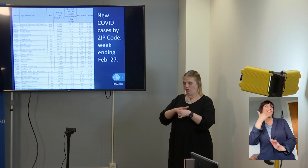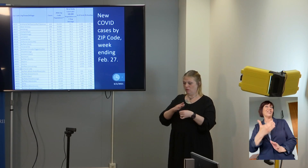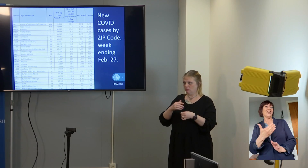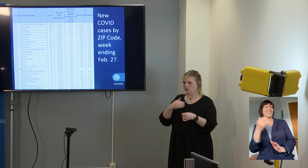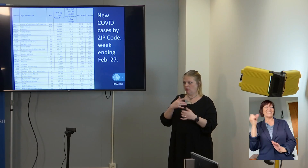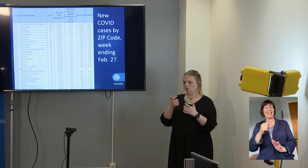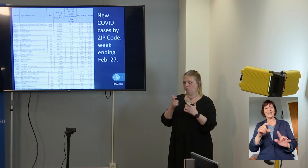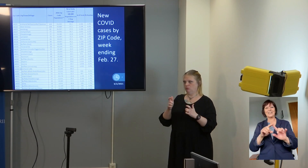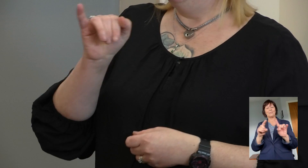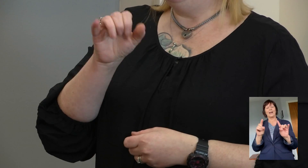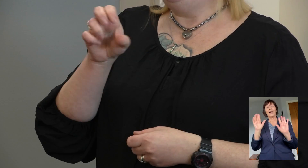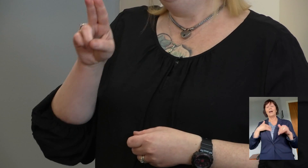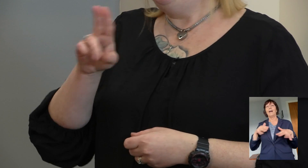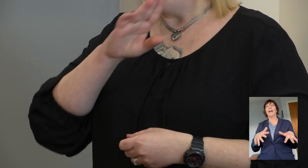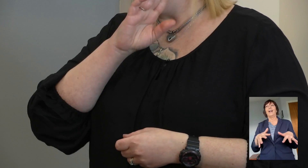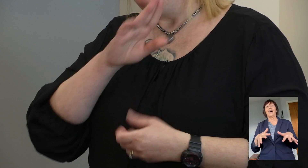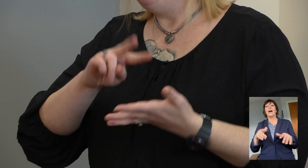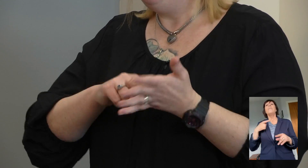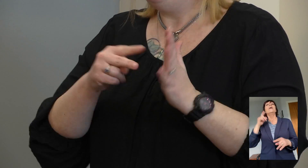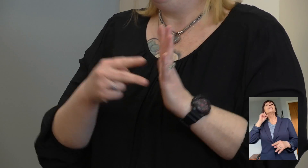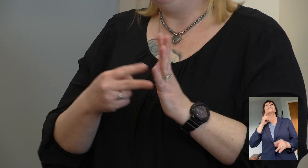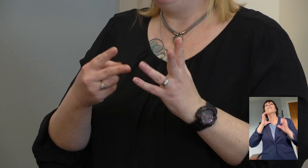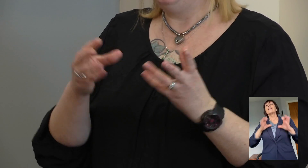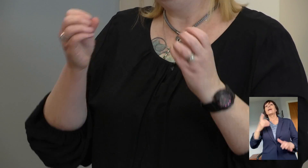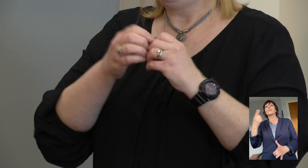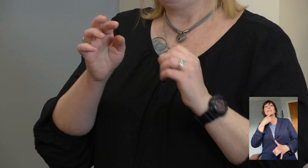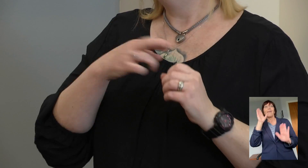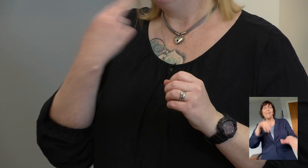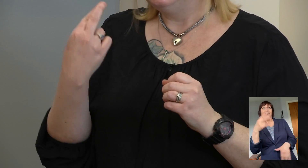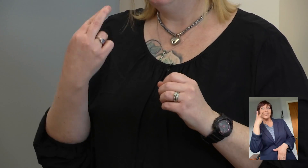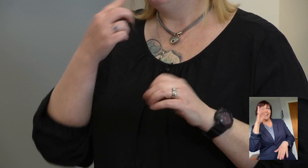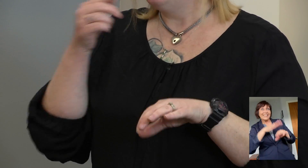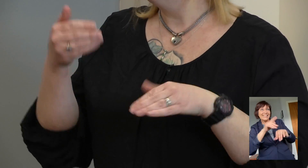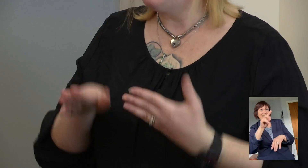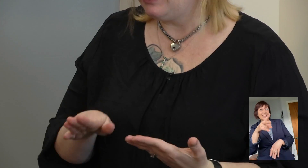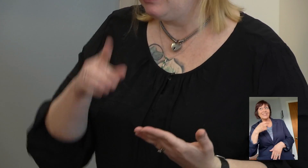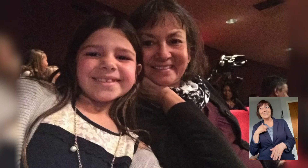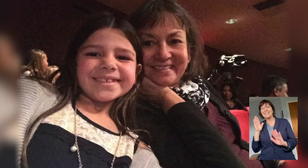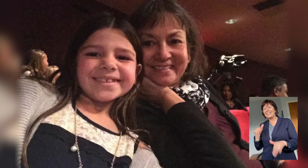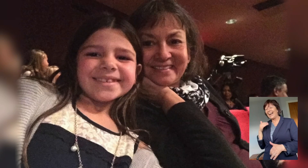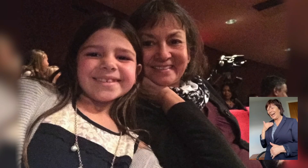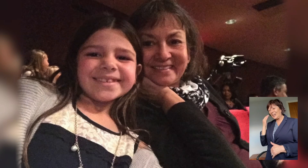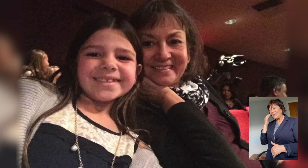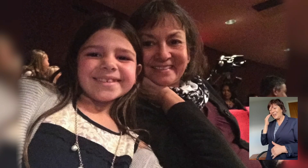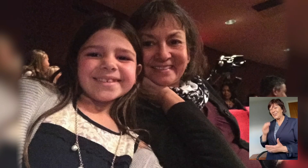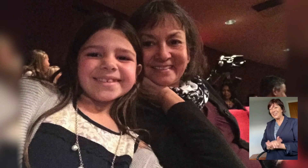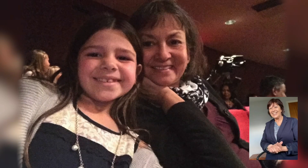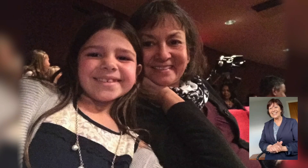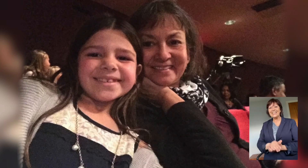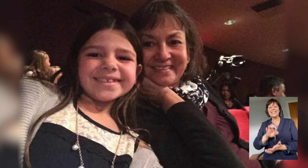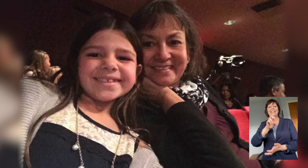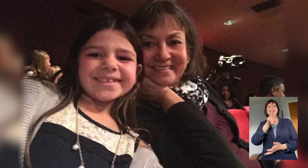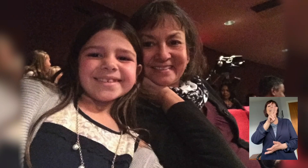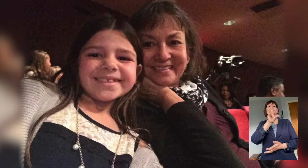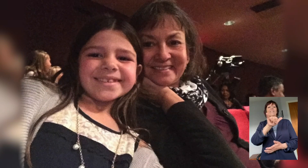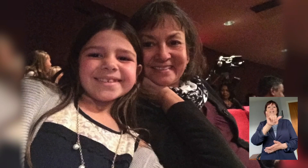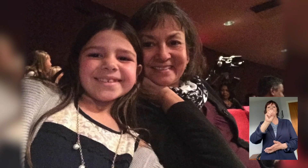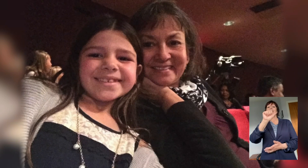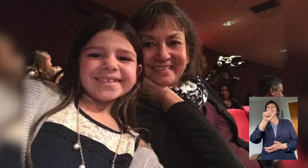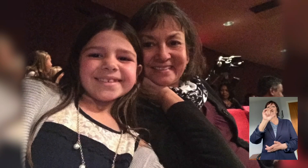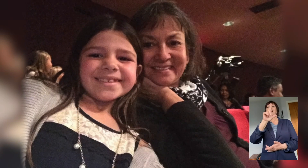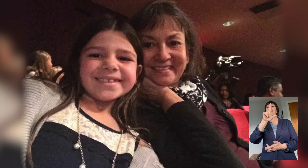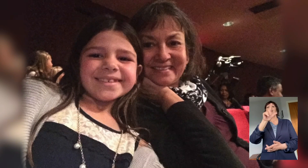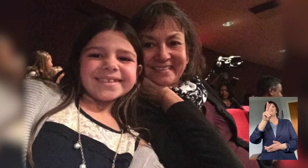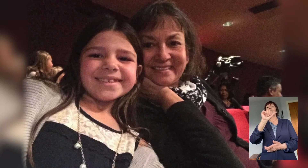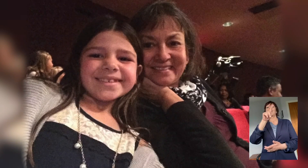even though I know every time I interpret for one of my deaf clients, I saw you on TV, and I'm like, yeah, I know. Evie Salvato-Rude of West Seneca